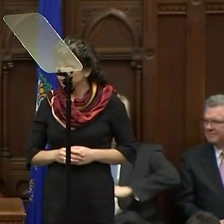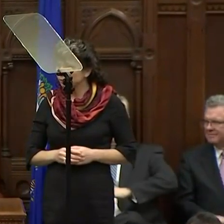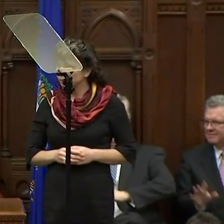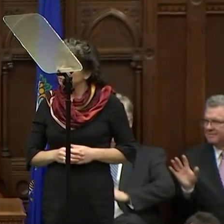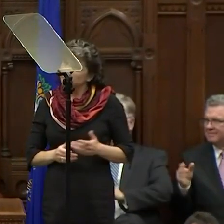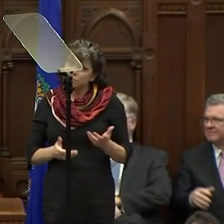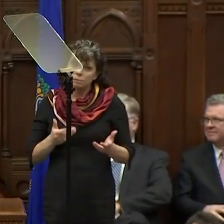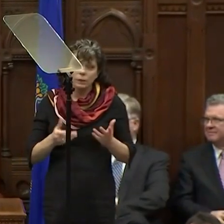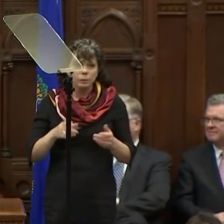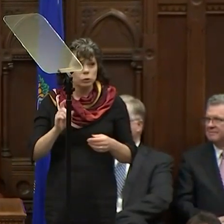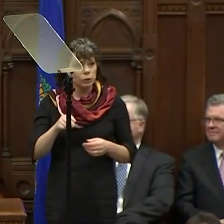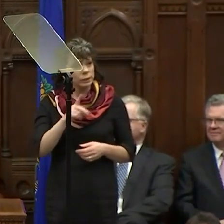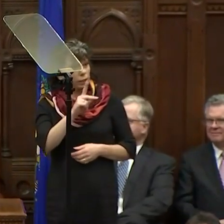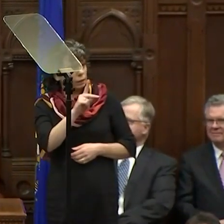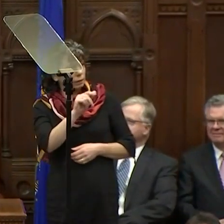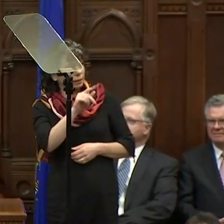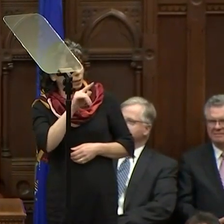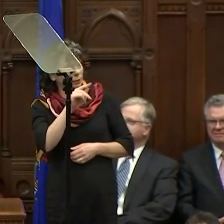or should I say Claridis Butler?